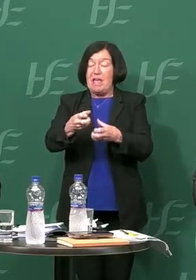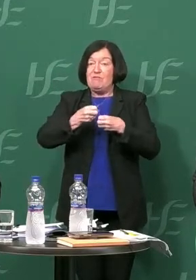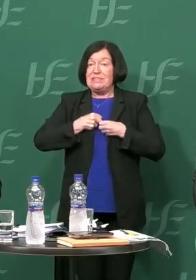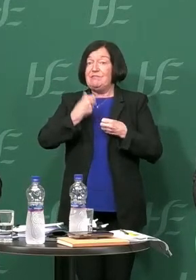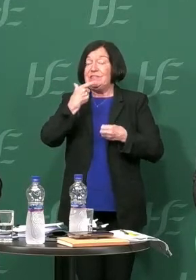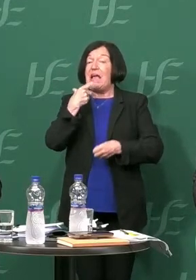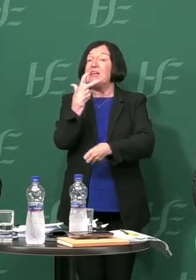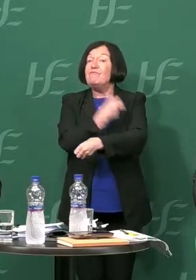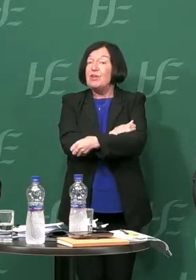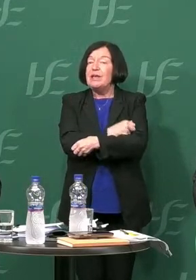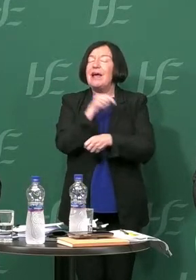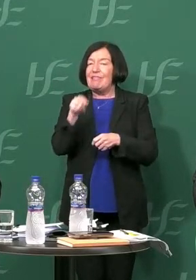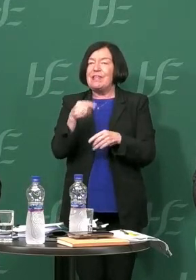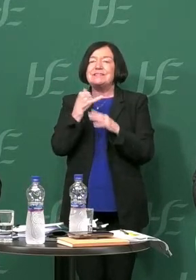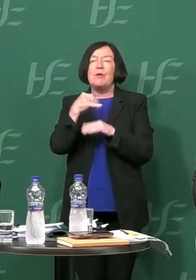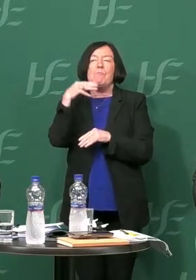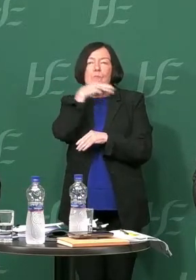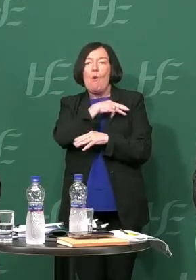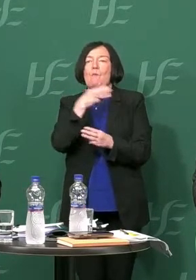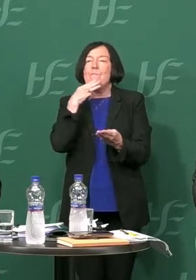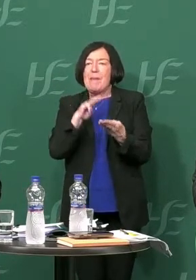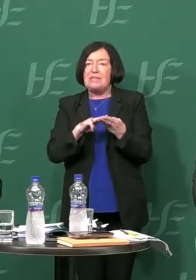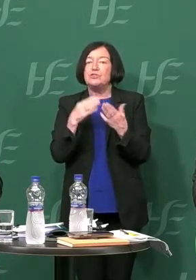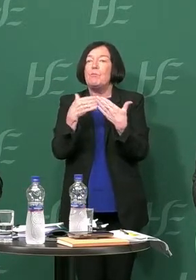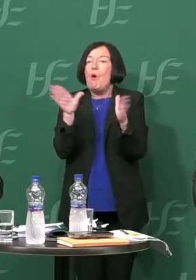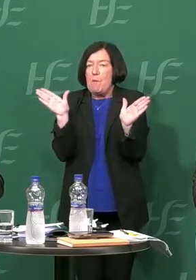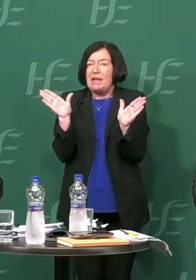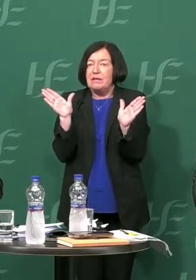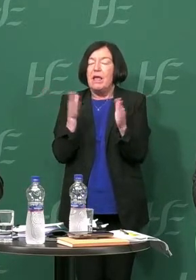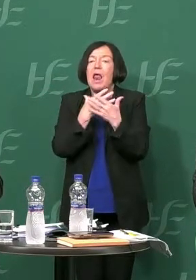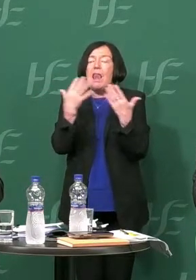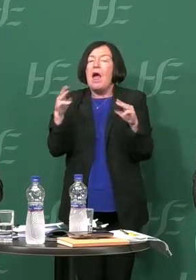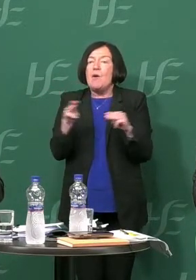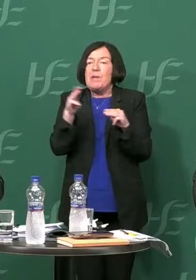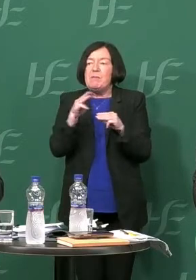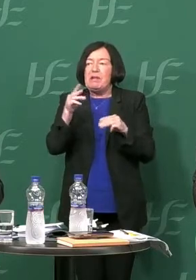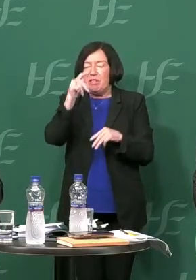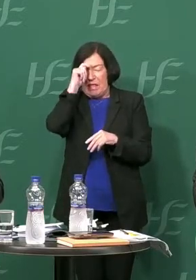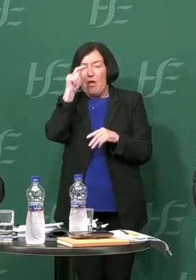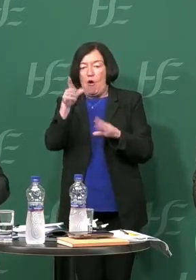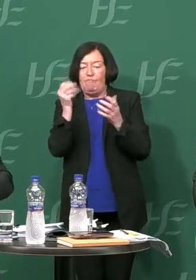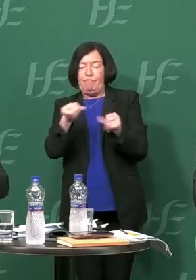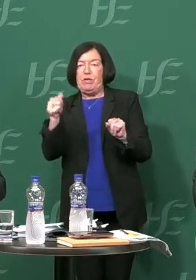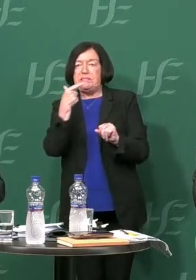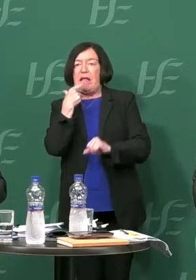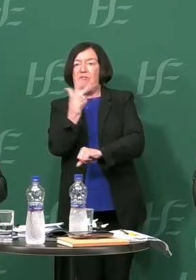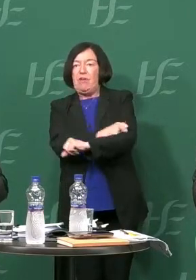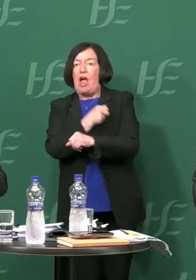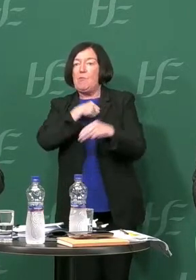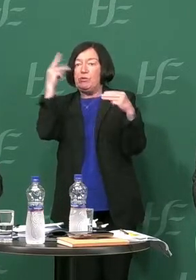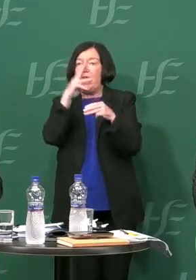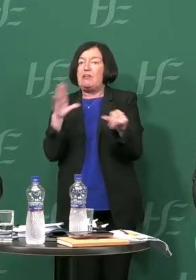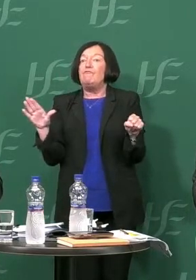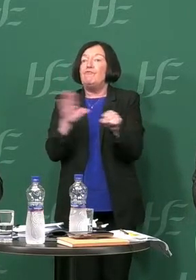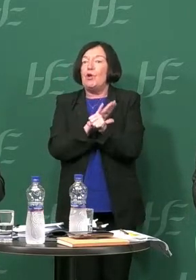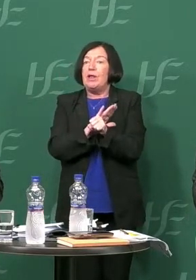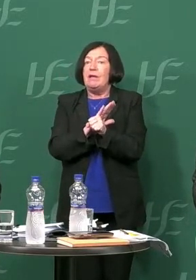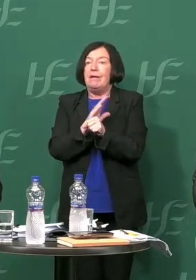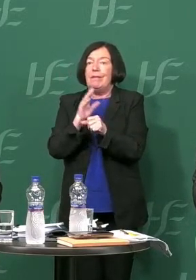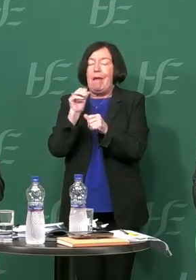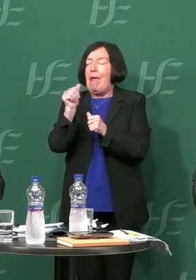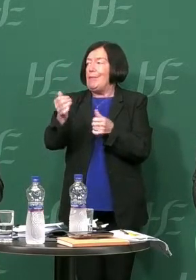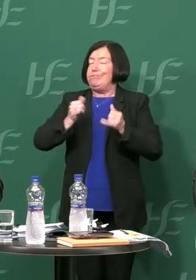second vaccine. And this is a really important message to the public, because a lot of people are of the view they've got their second vaccine and protected fully and good to